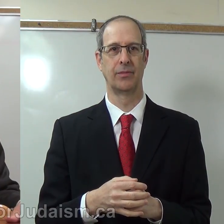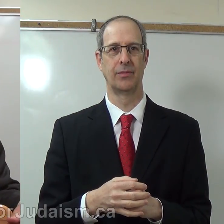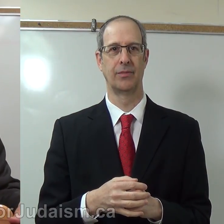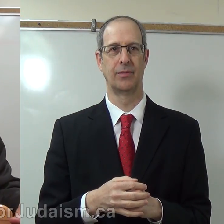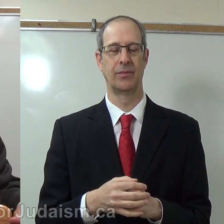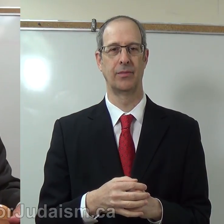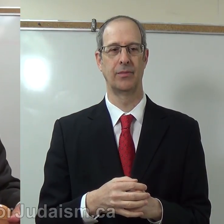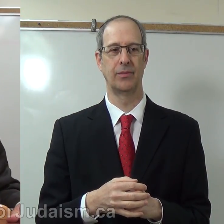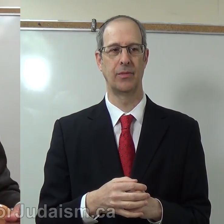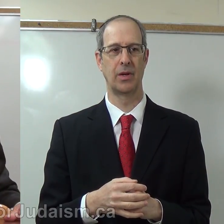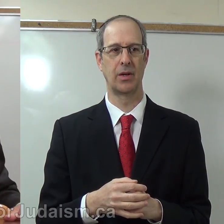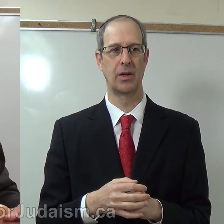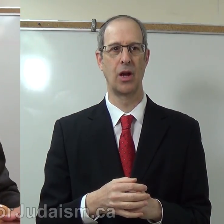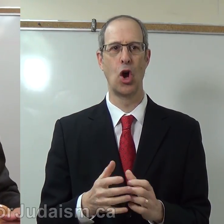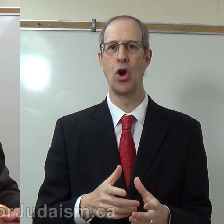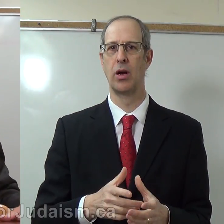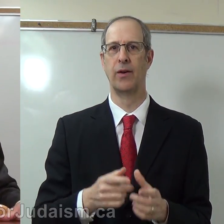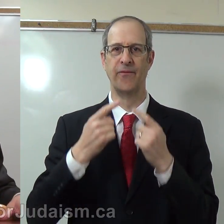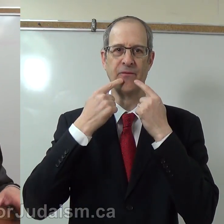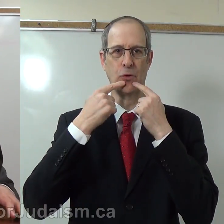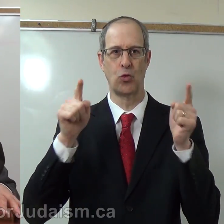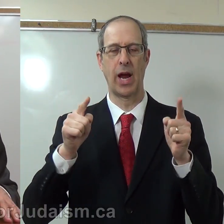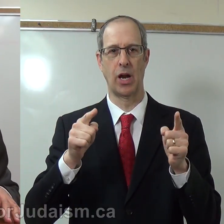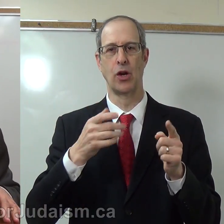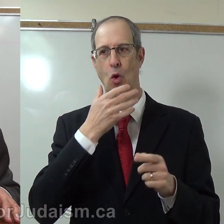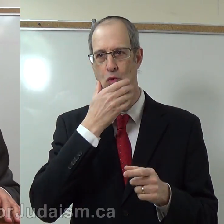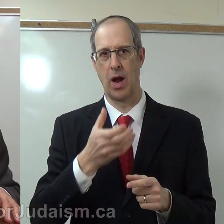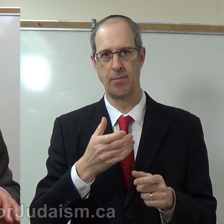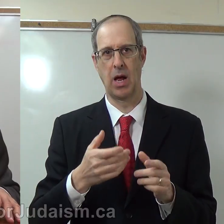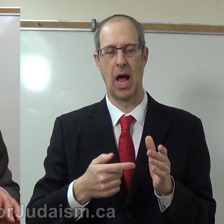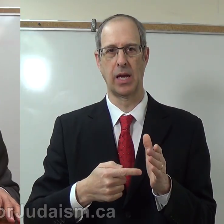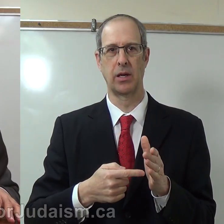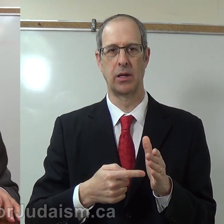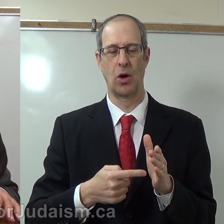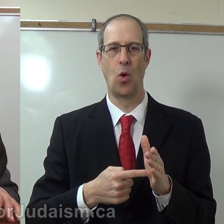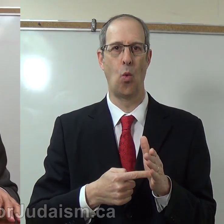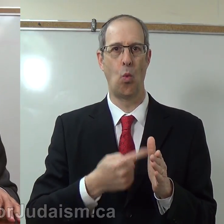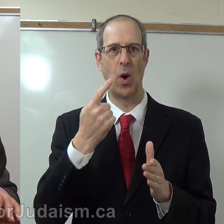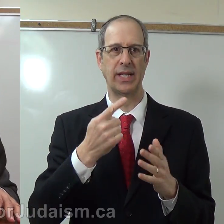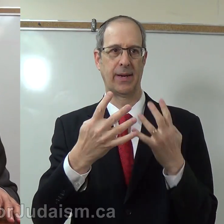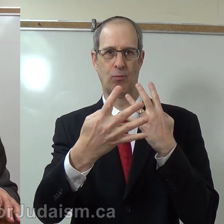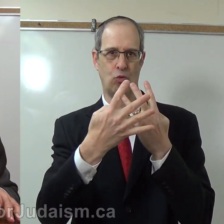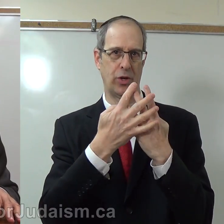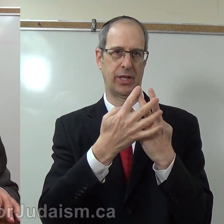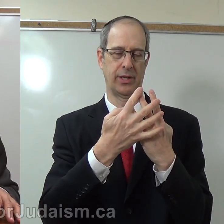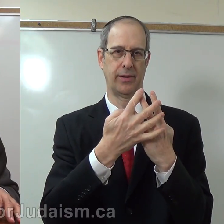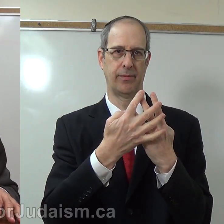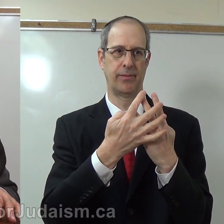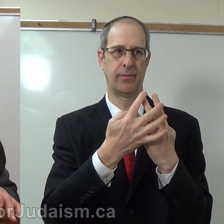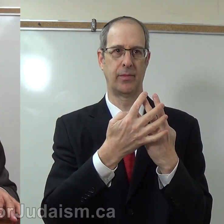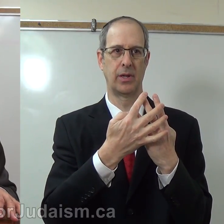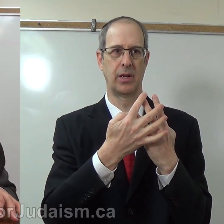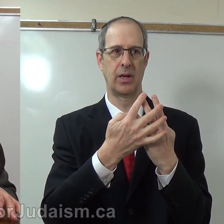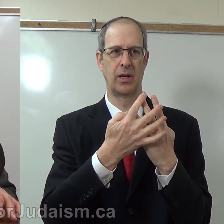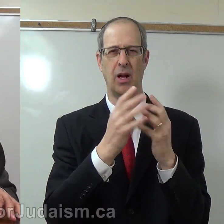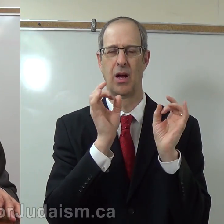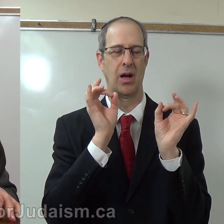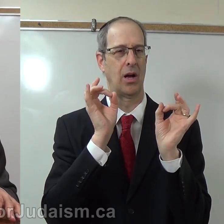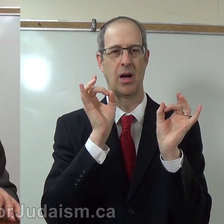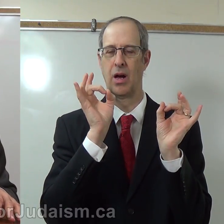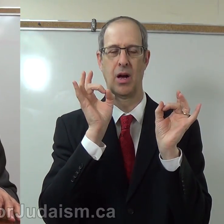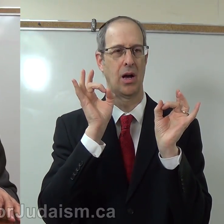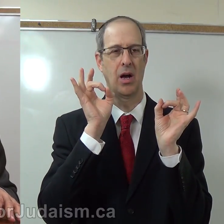a great rabbi was once imprisoned in a horrible